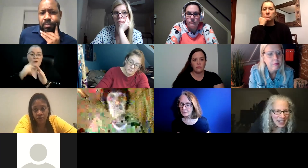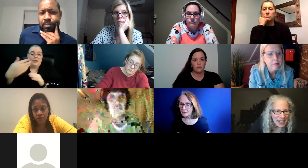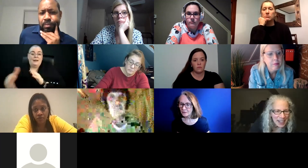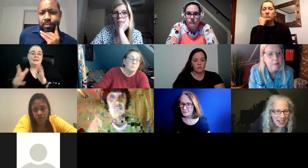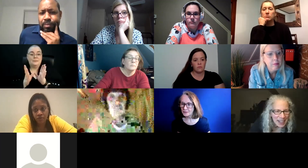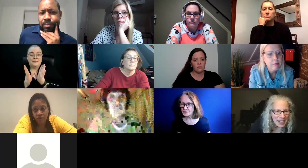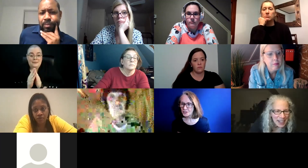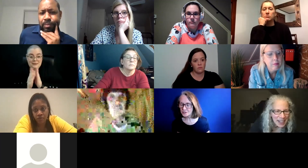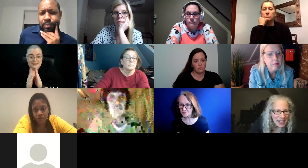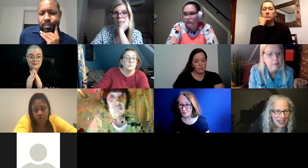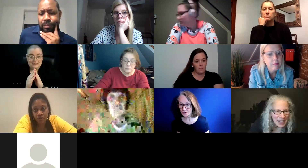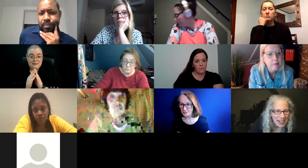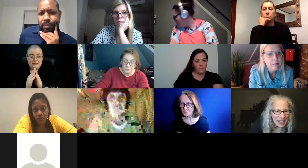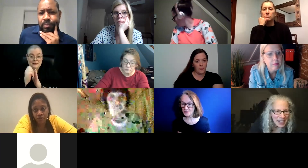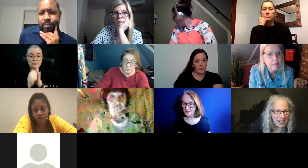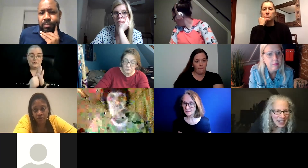Now, agenda for our next meeting.